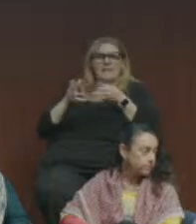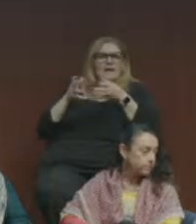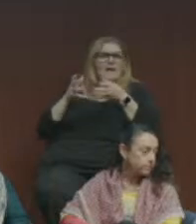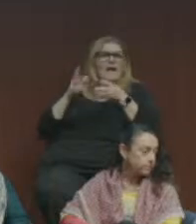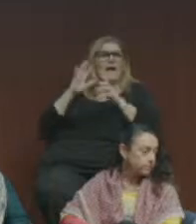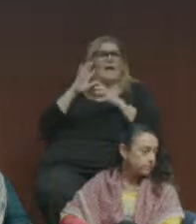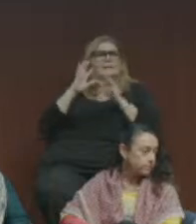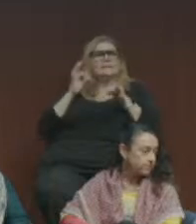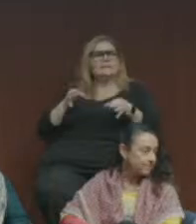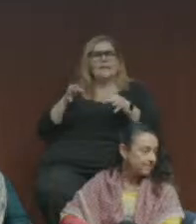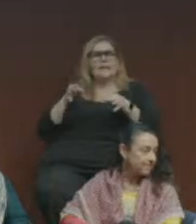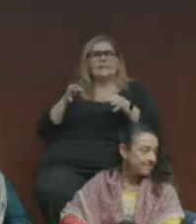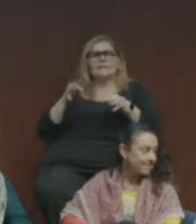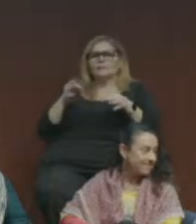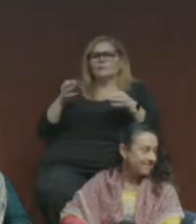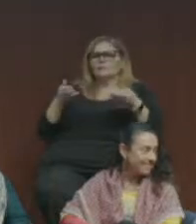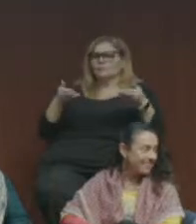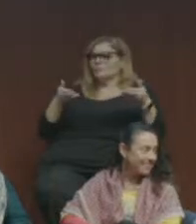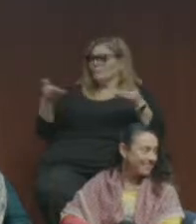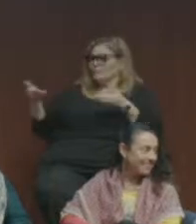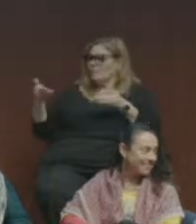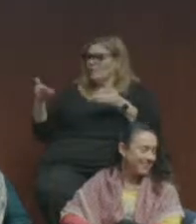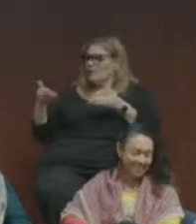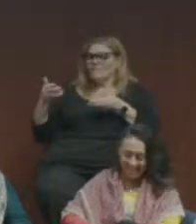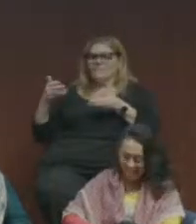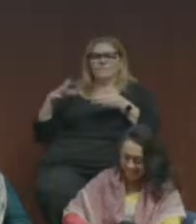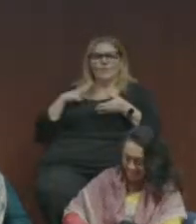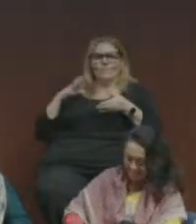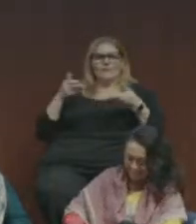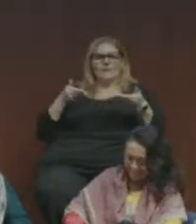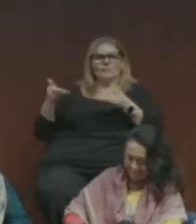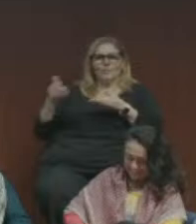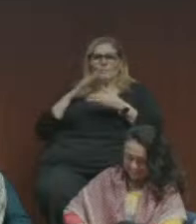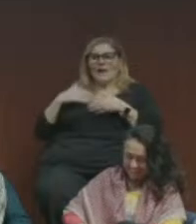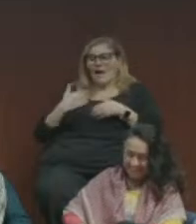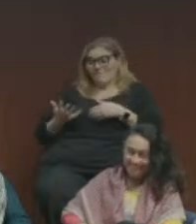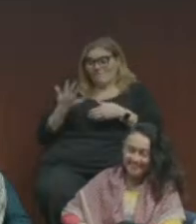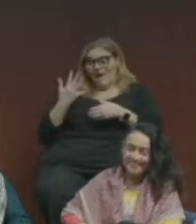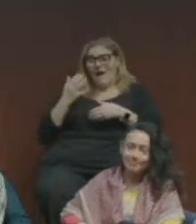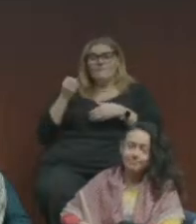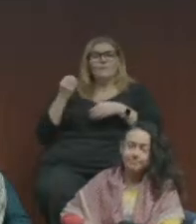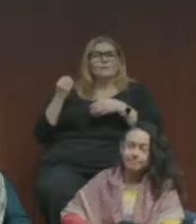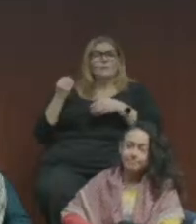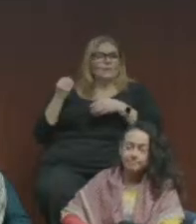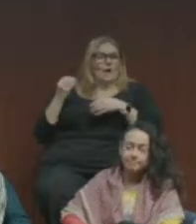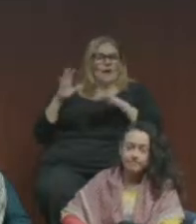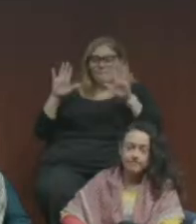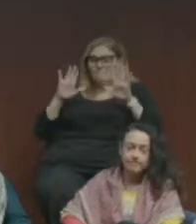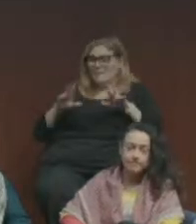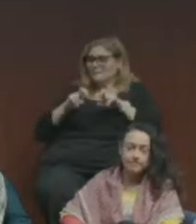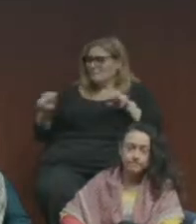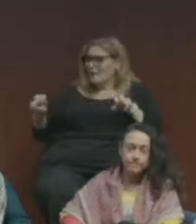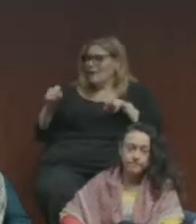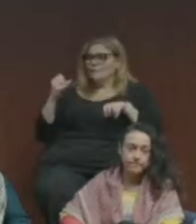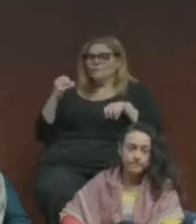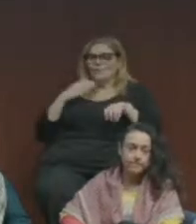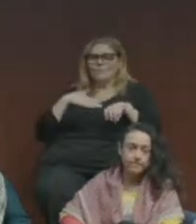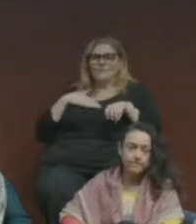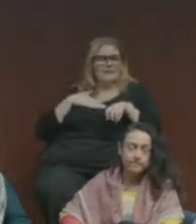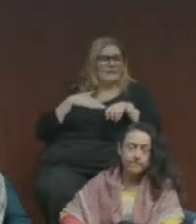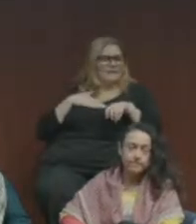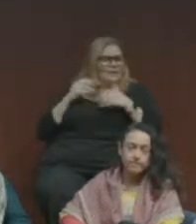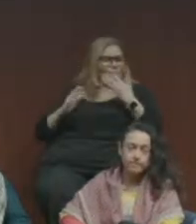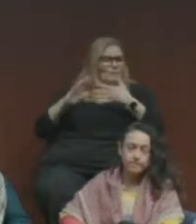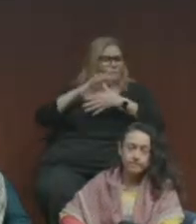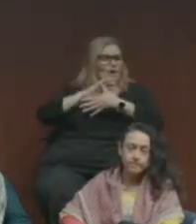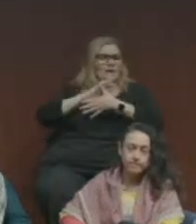do formal introductions for our amazing panelists. We do have 5 amazing panelists. So please, I want to kind of